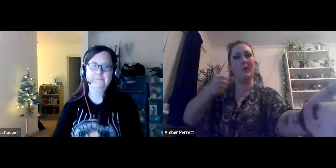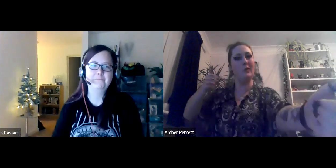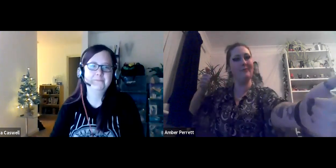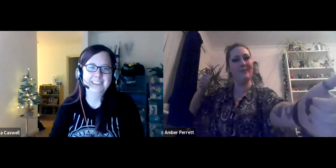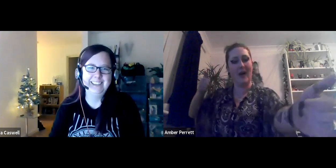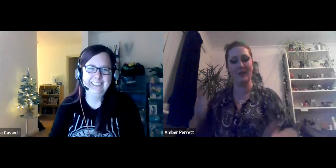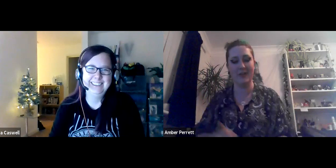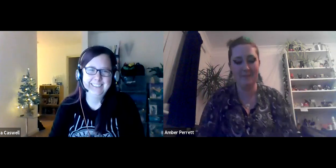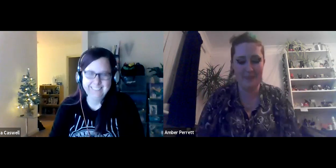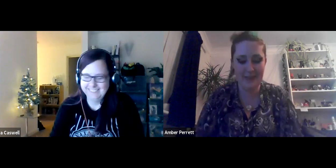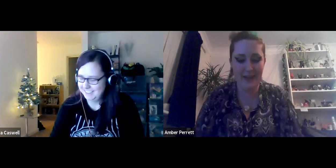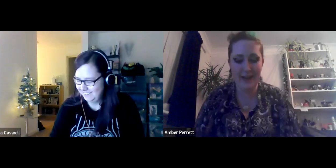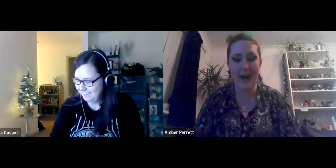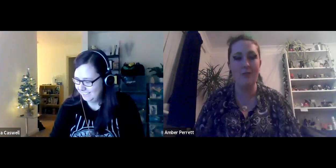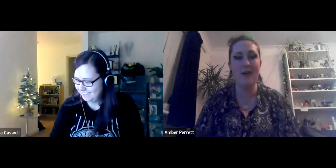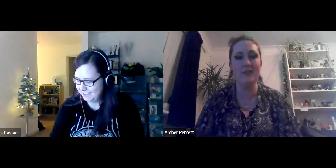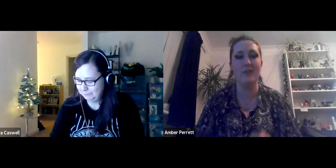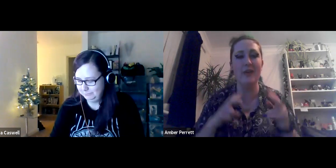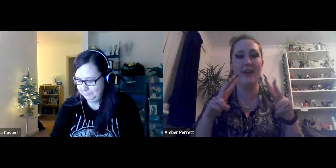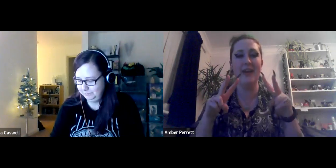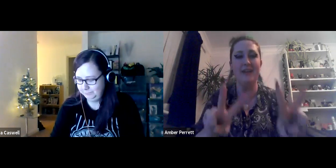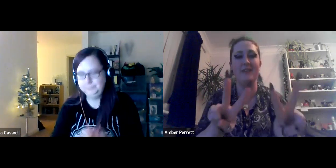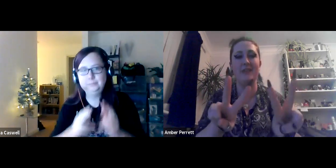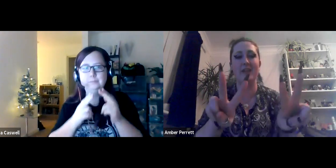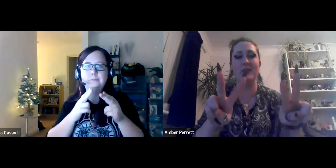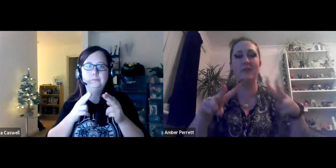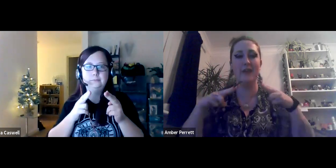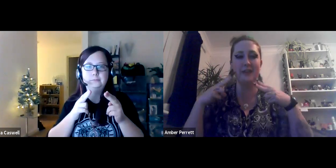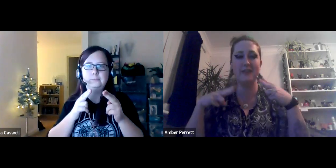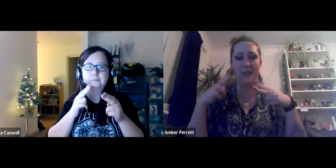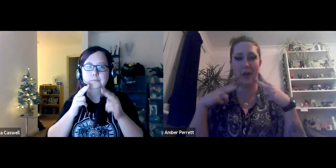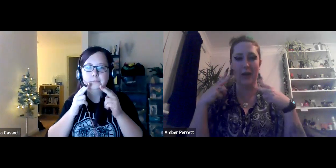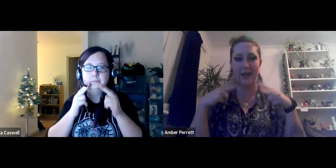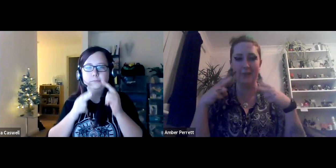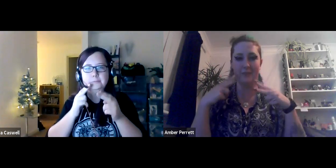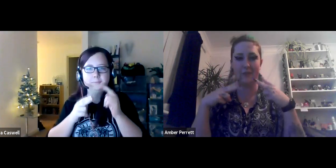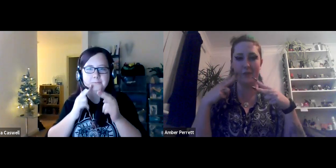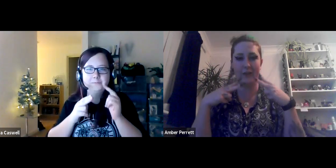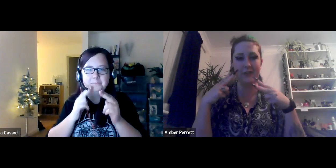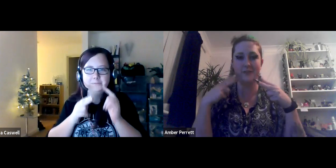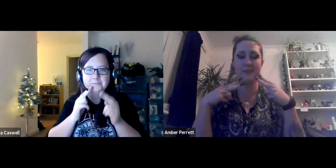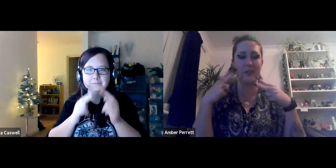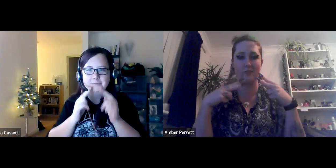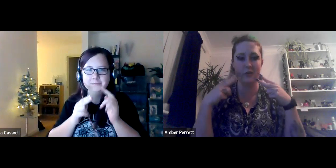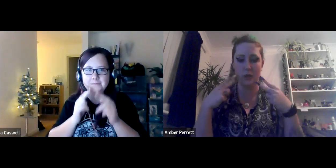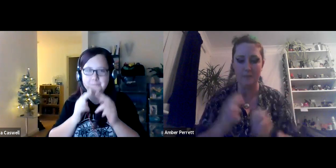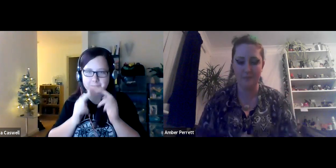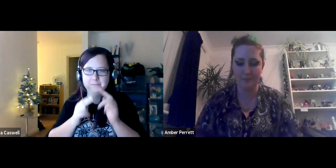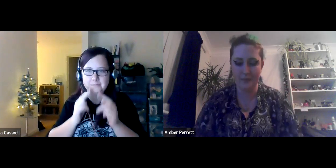cool. Factory. A restaurant is you get your 2 fingers and you go like that to your face. So that's restaurant.